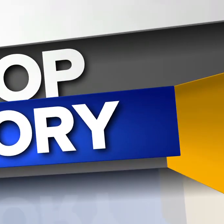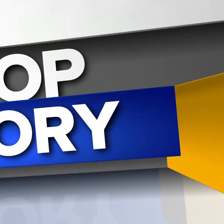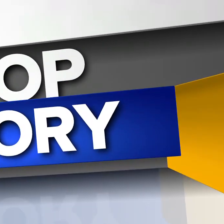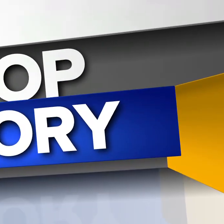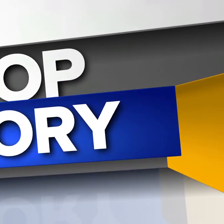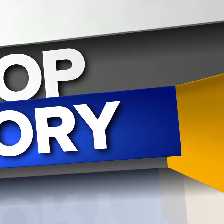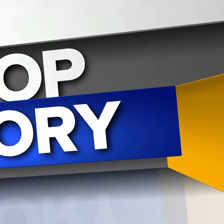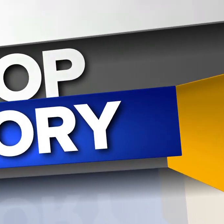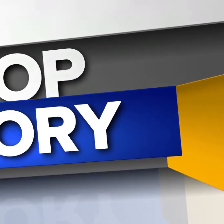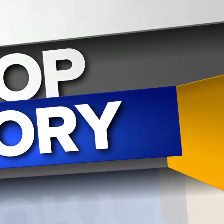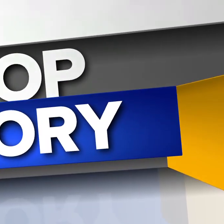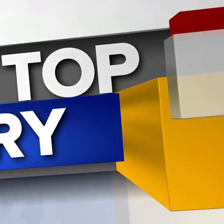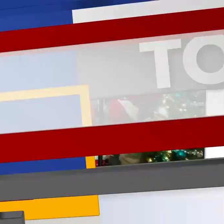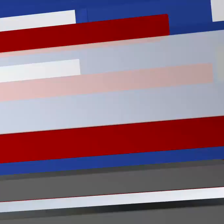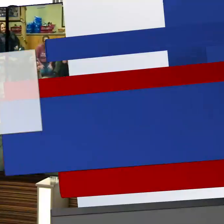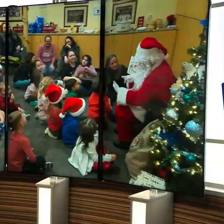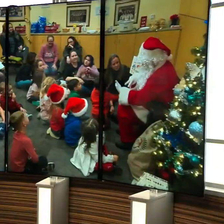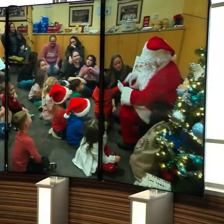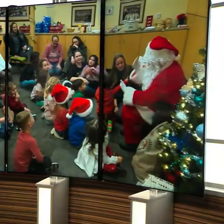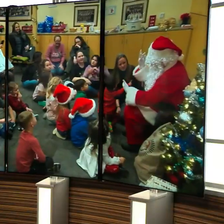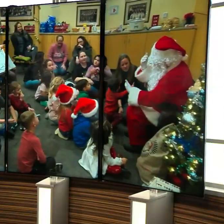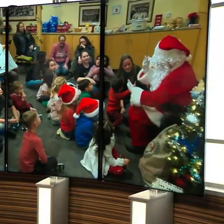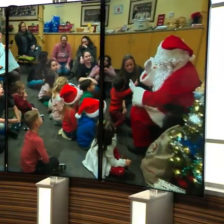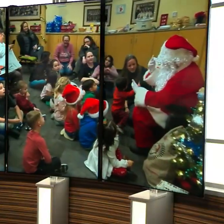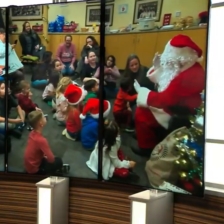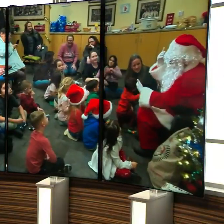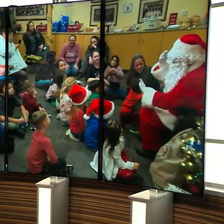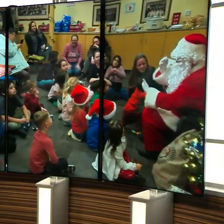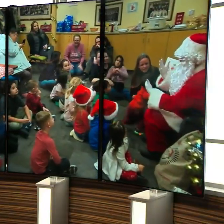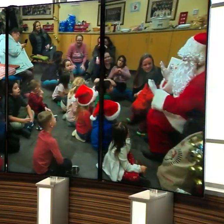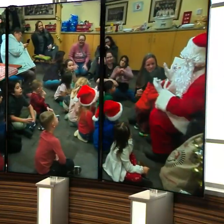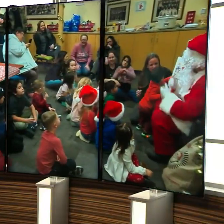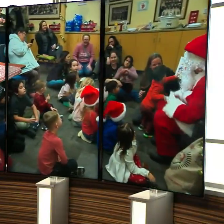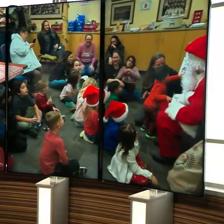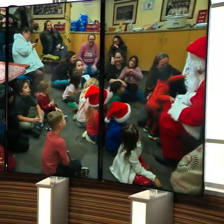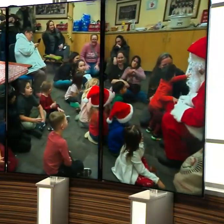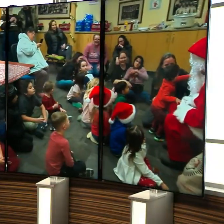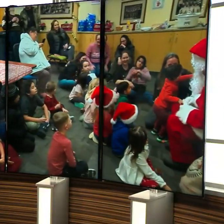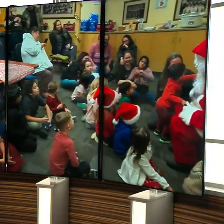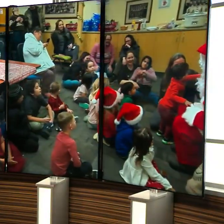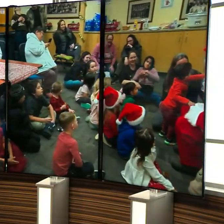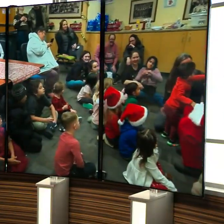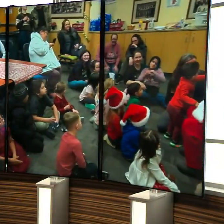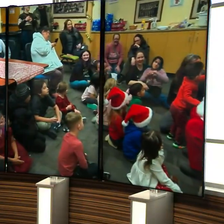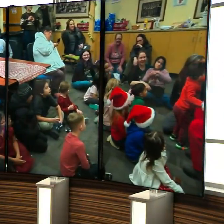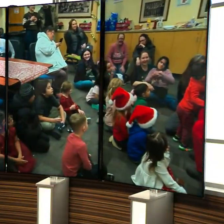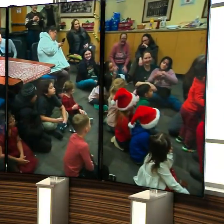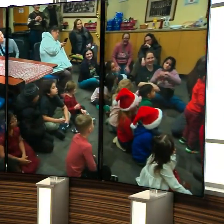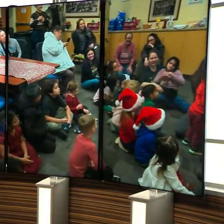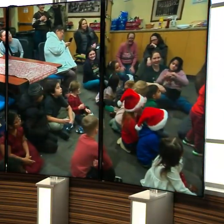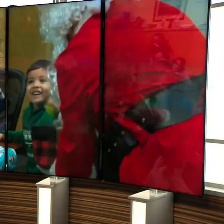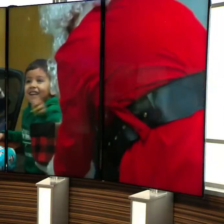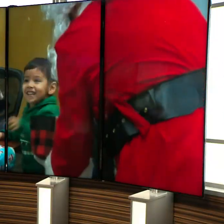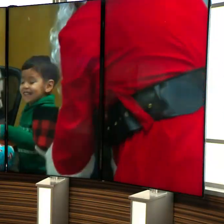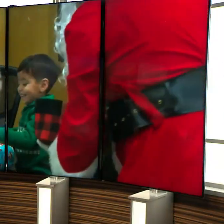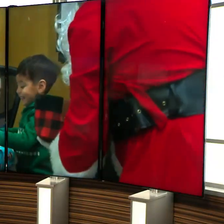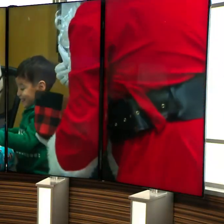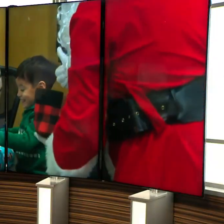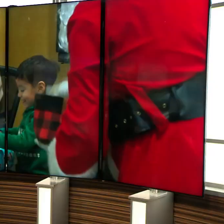Hello, Parker. Hey, Brian and Kara. Of all the appearances Santa will make before his trip around the world on Christmas Eve,